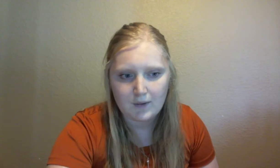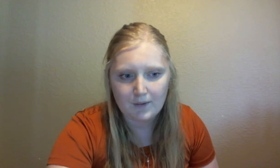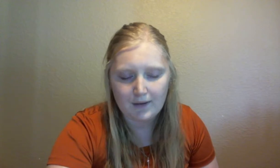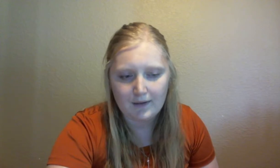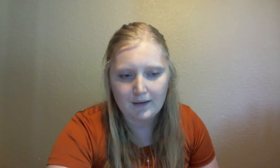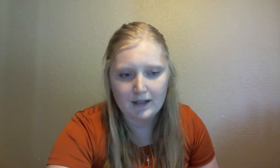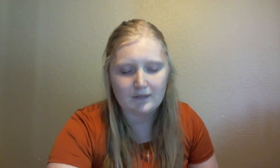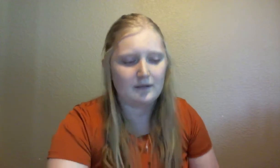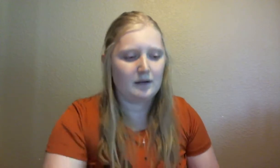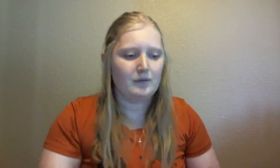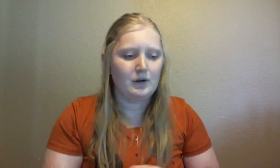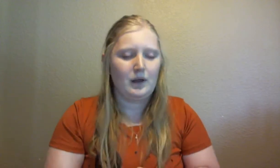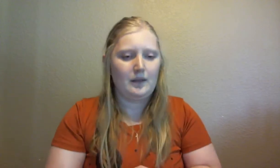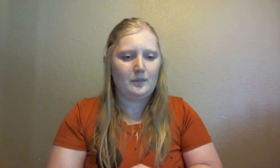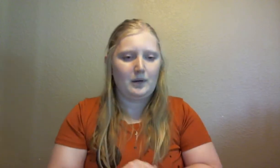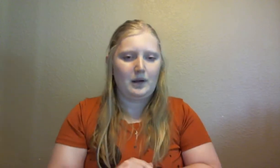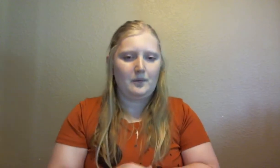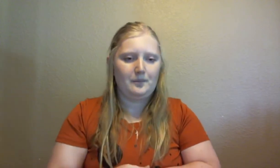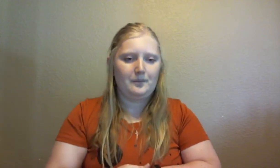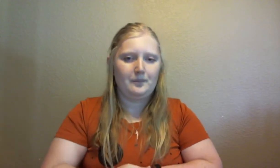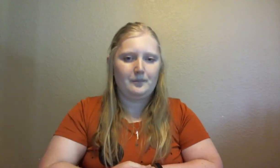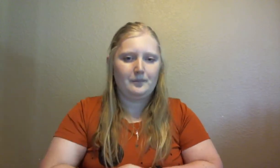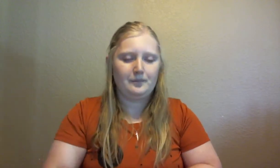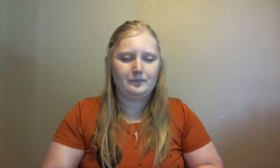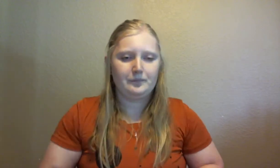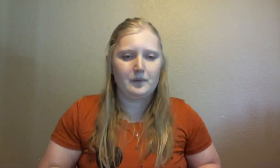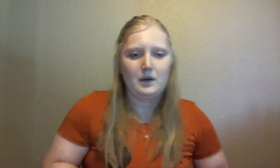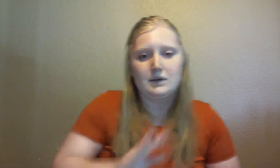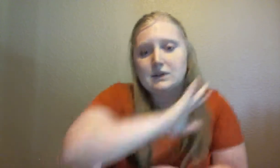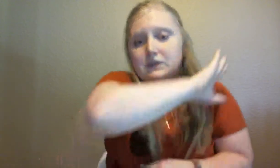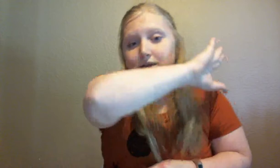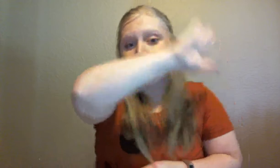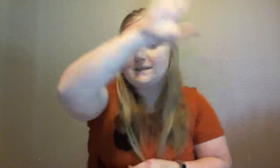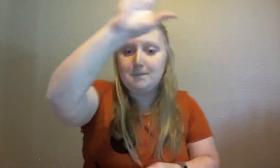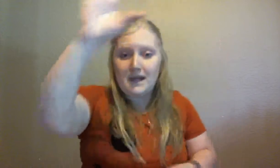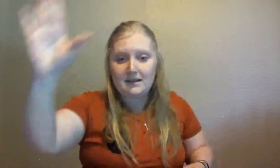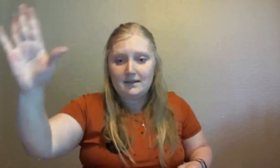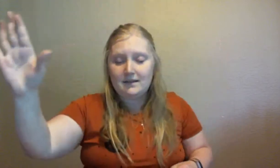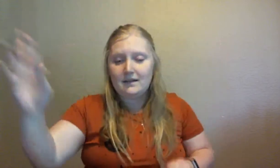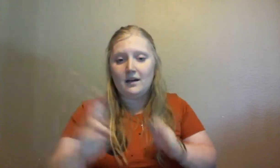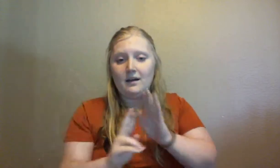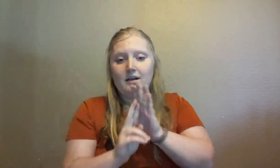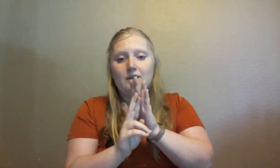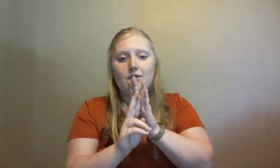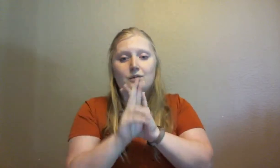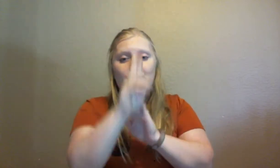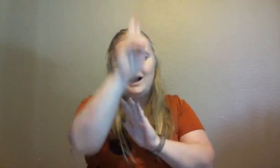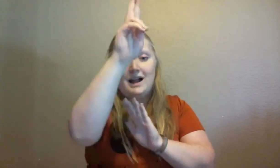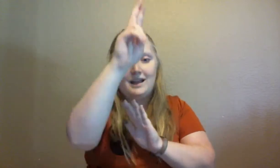Hold on, I need to start over. Okay, there we go. So space song rocket